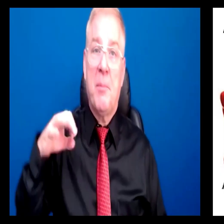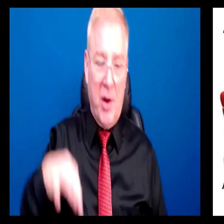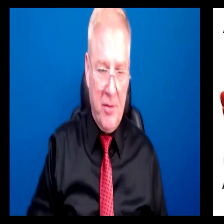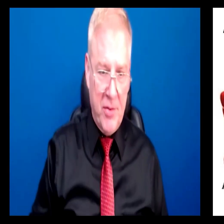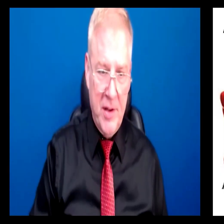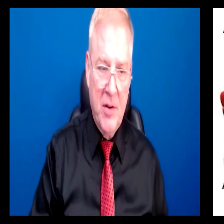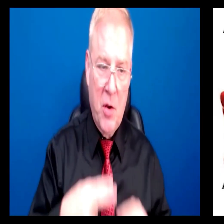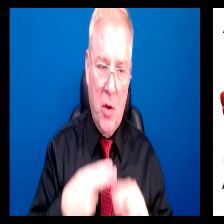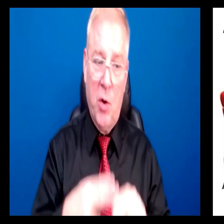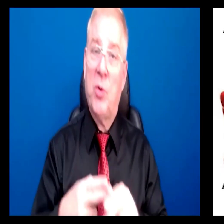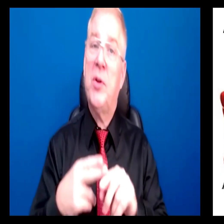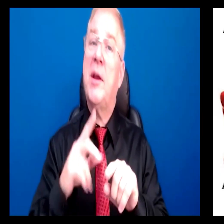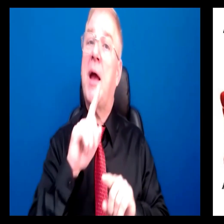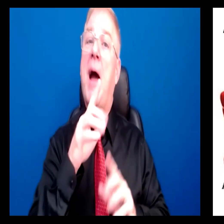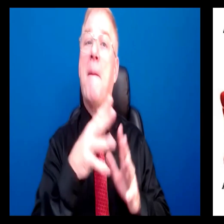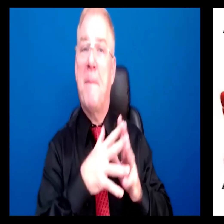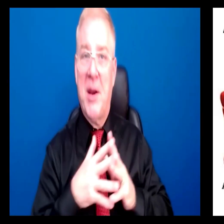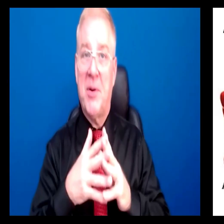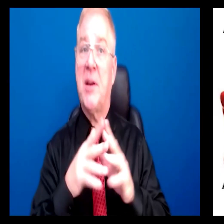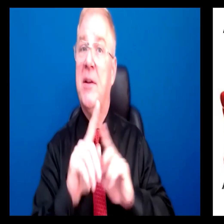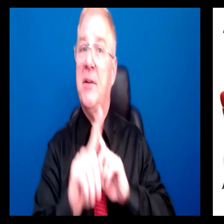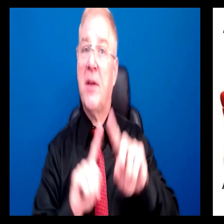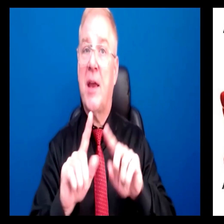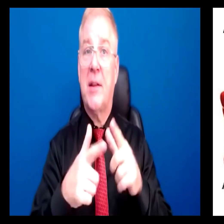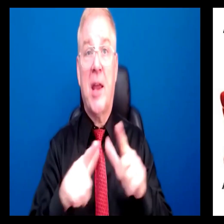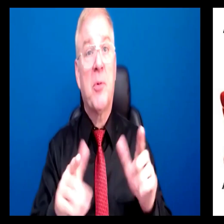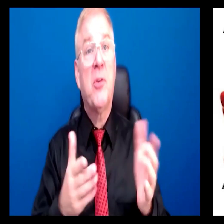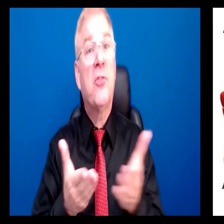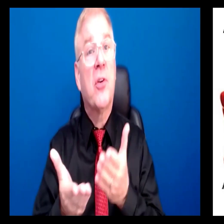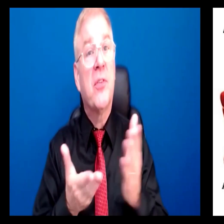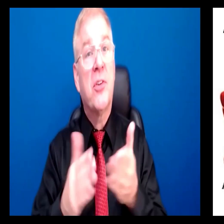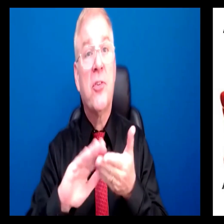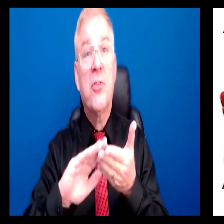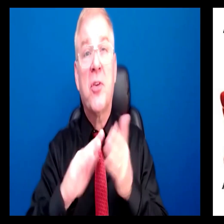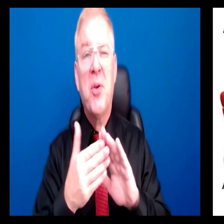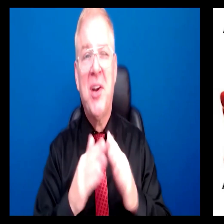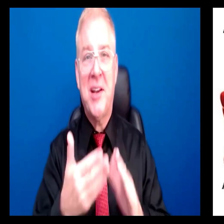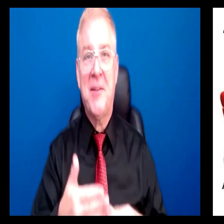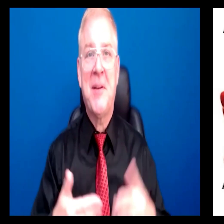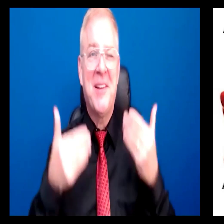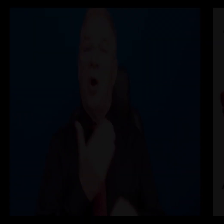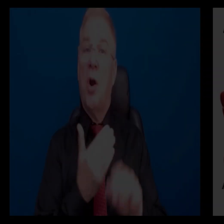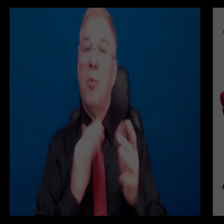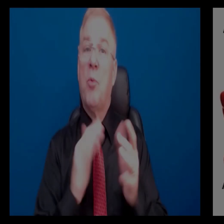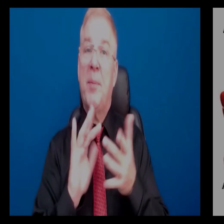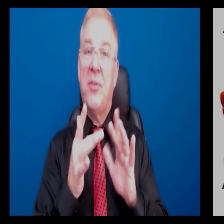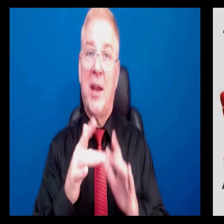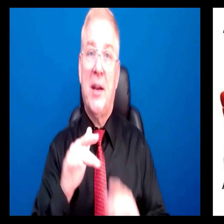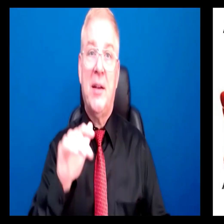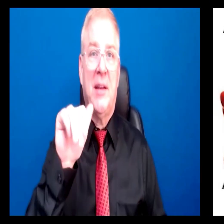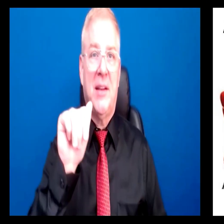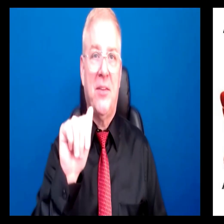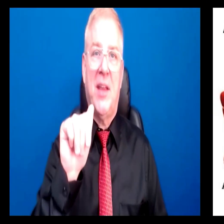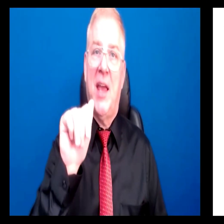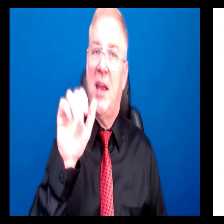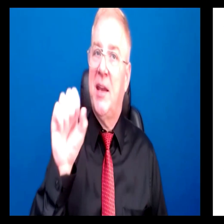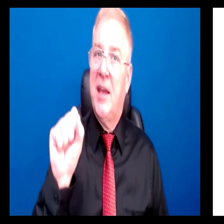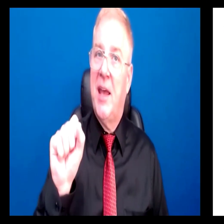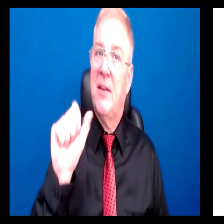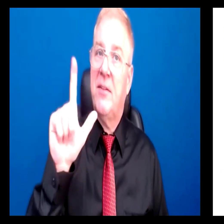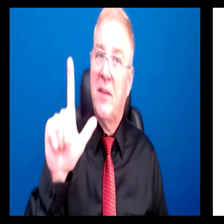of a nonprofit called American Sign Language Services Community. Our website